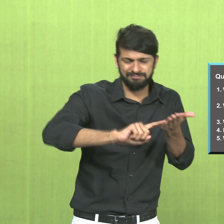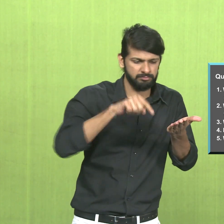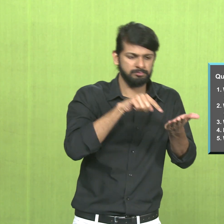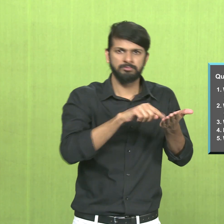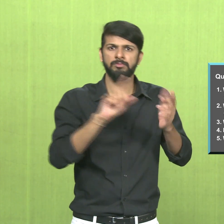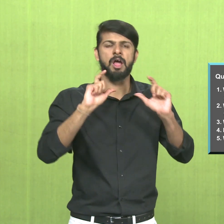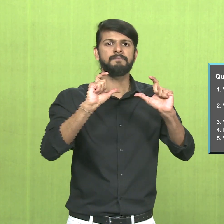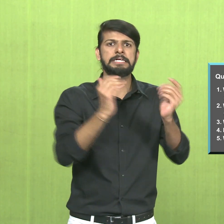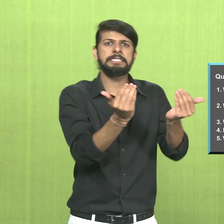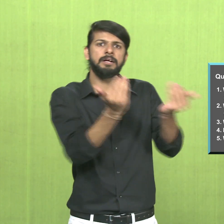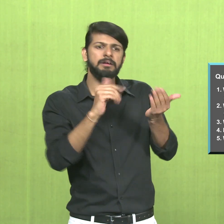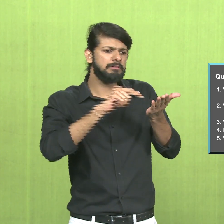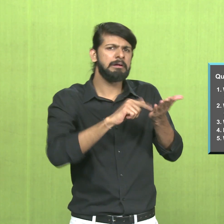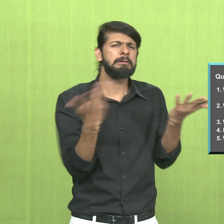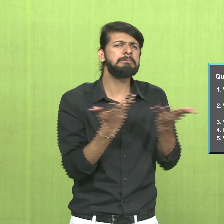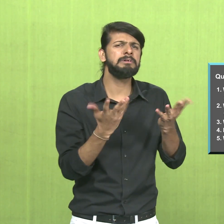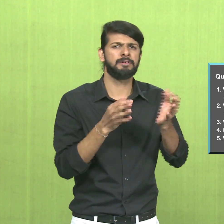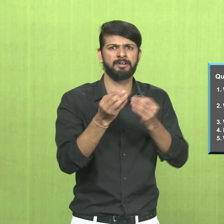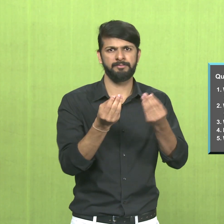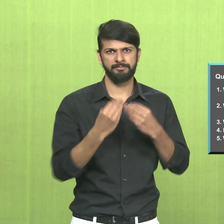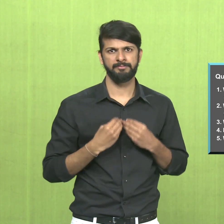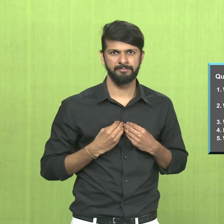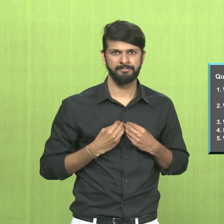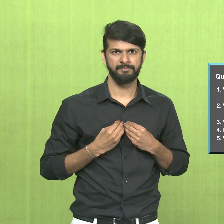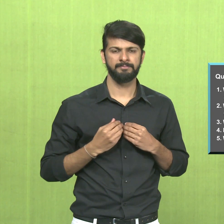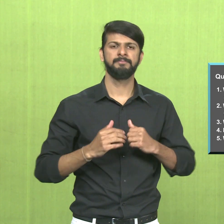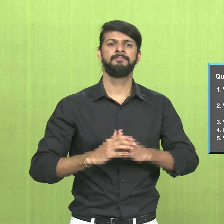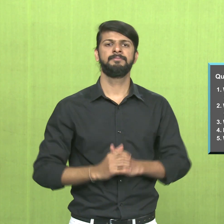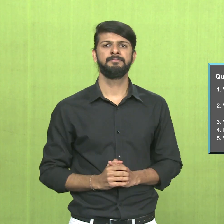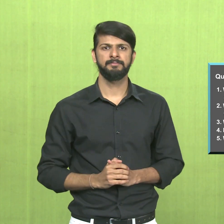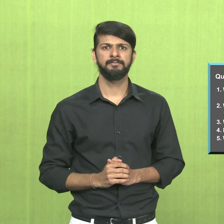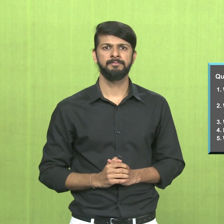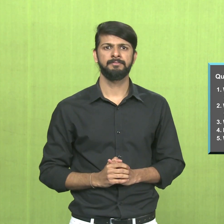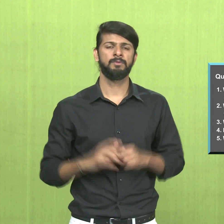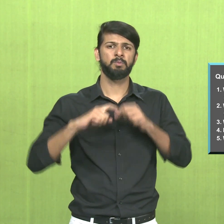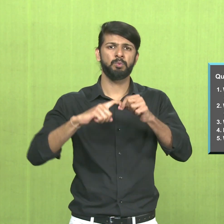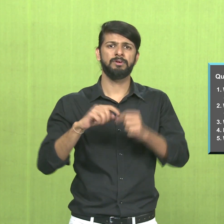what are the precautions to be taken while working in charcoal?